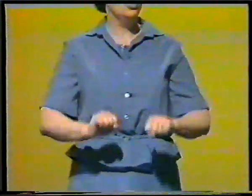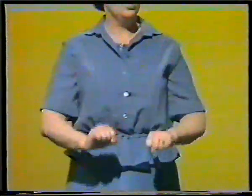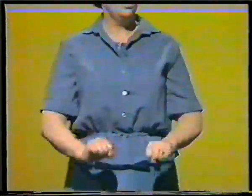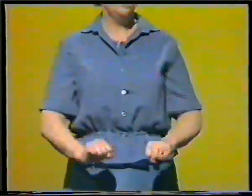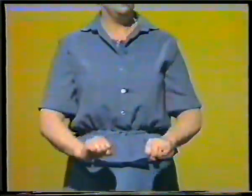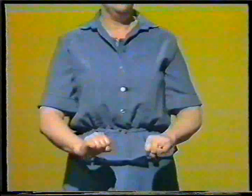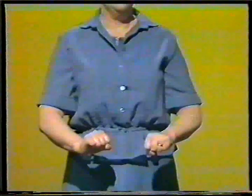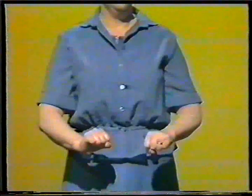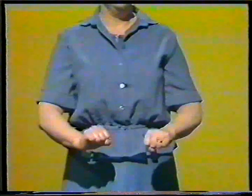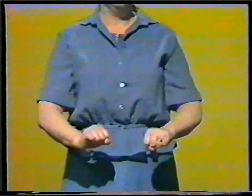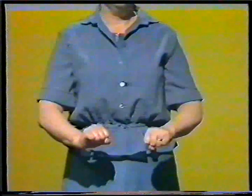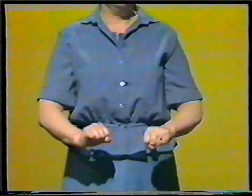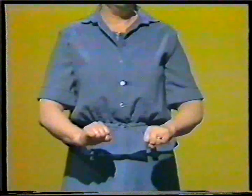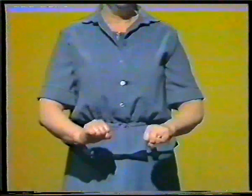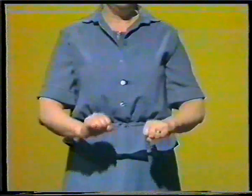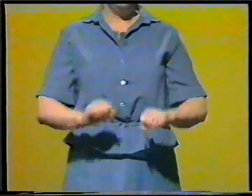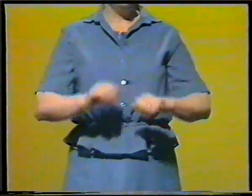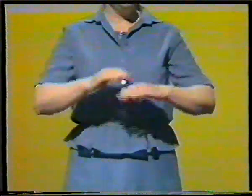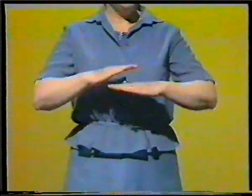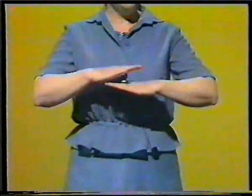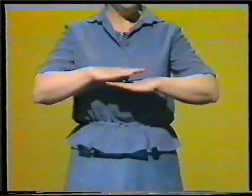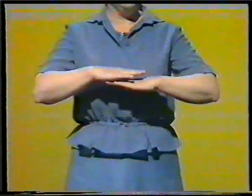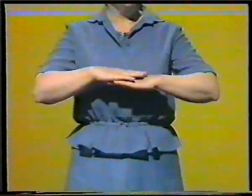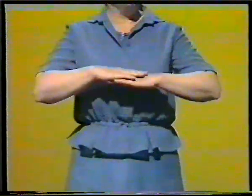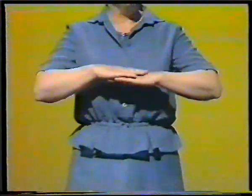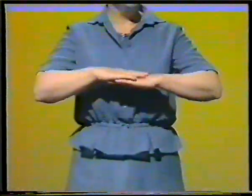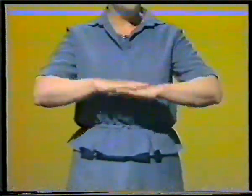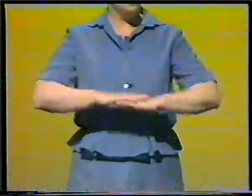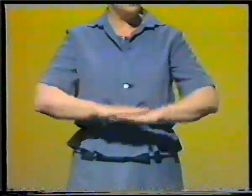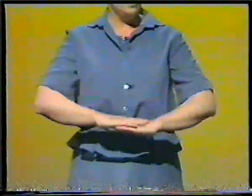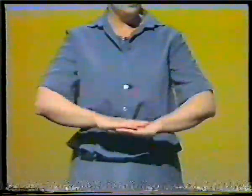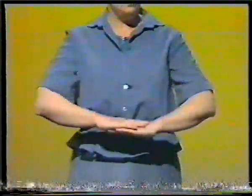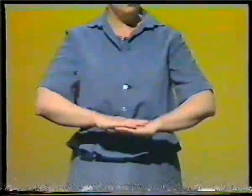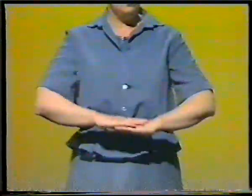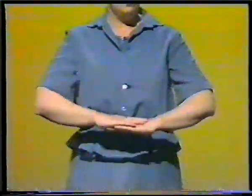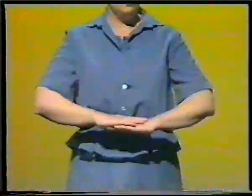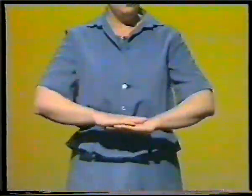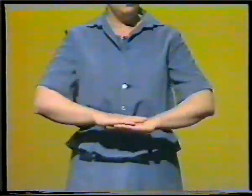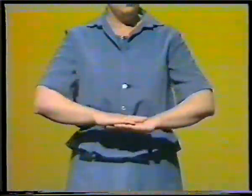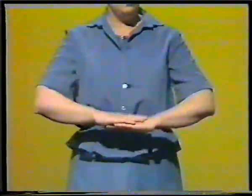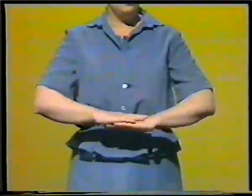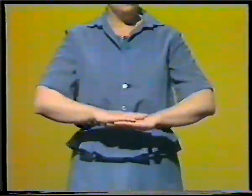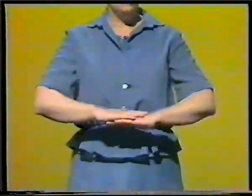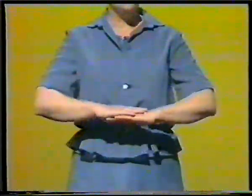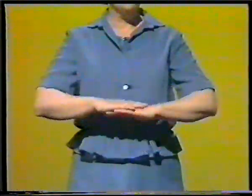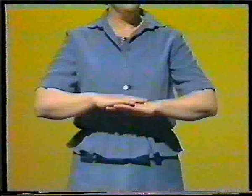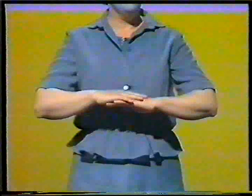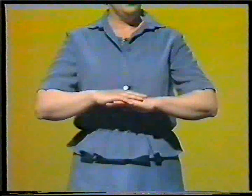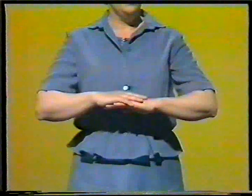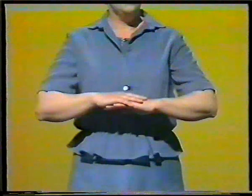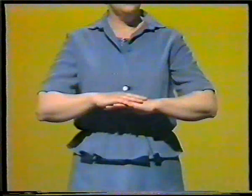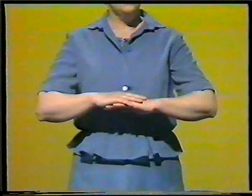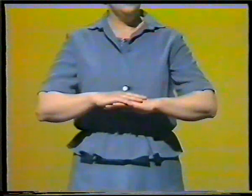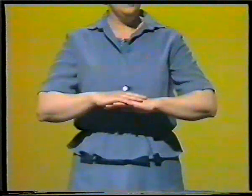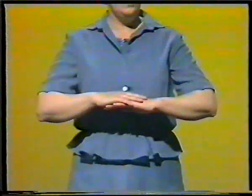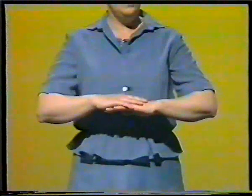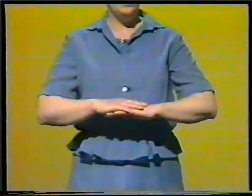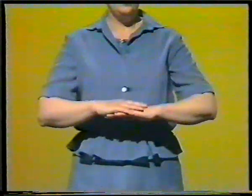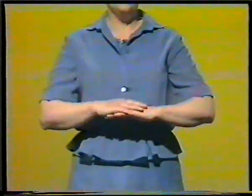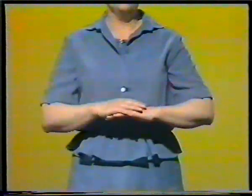Chair. And this is the sign to sit. Quite often we find that in the early stages when